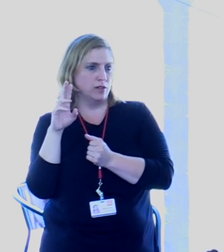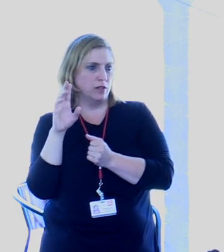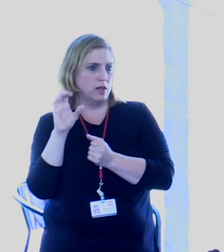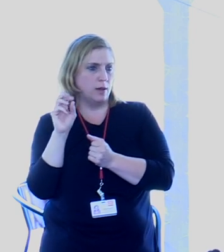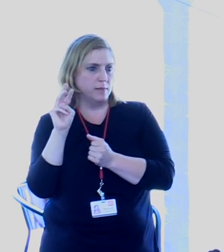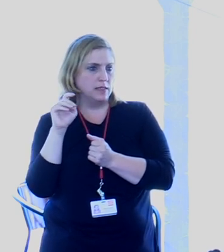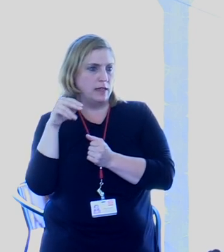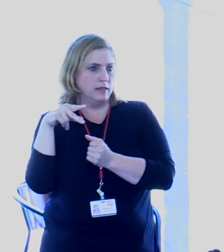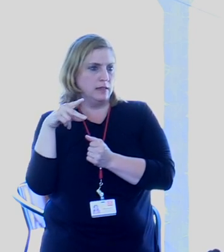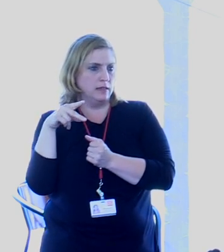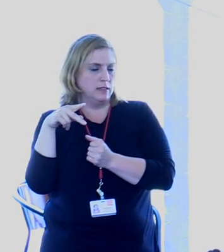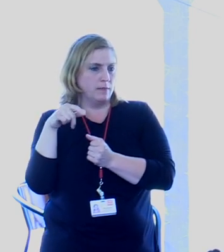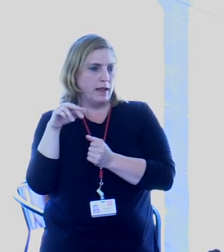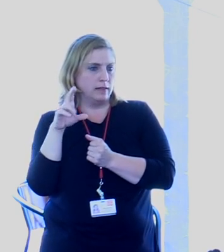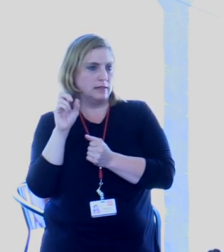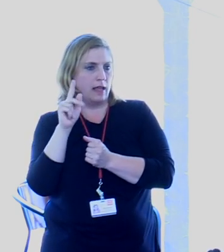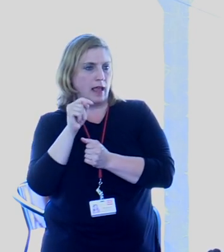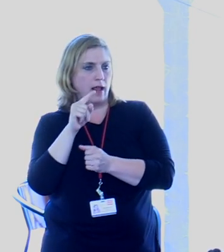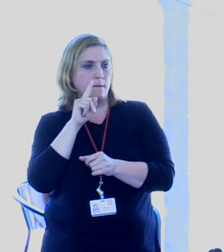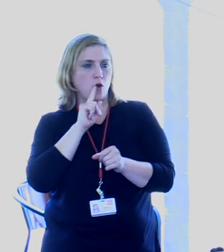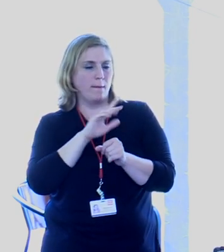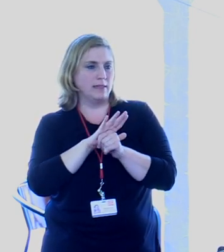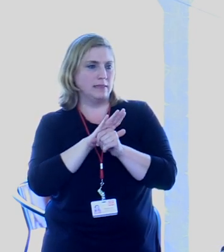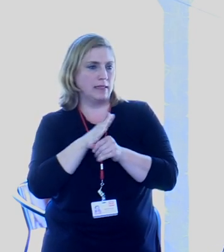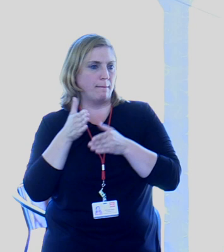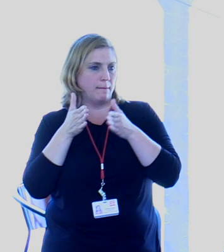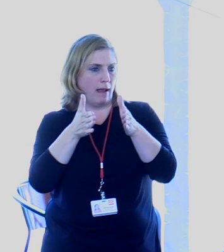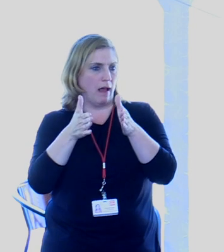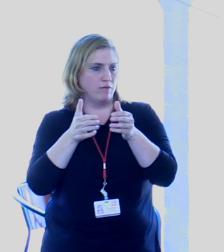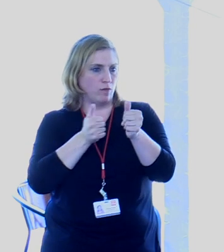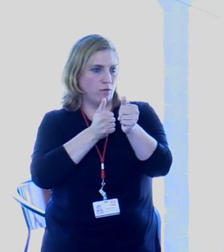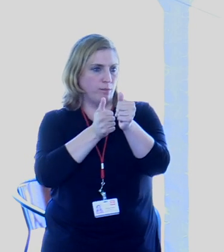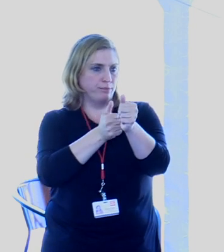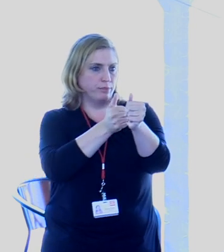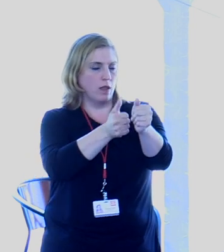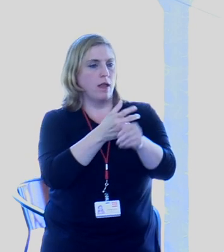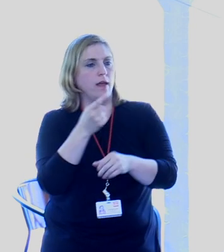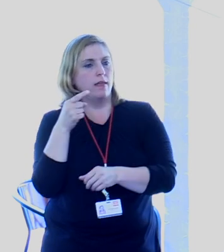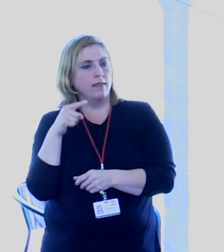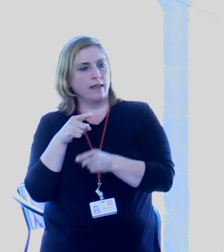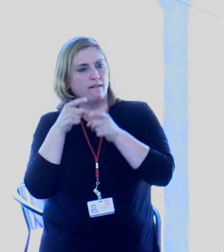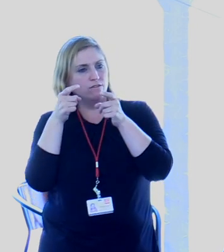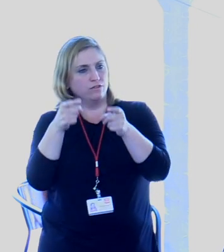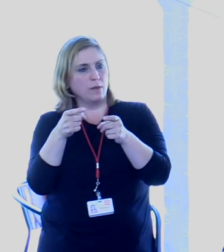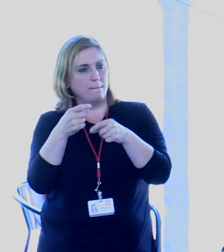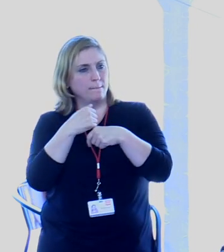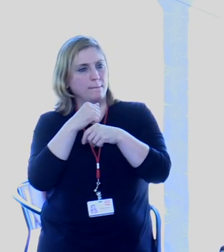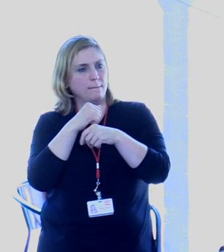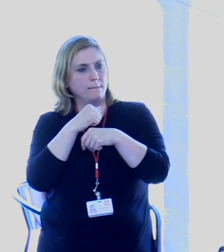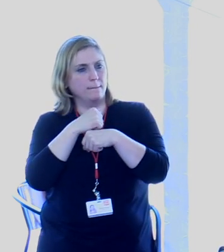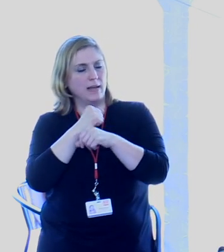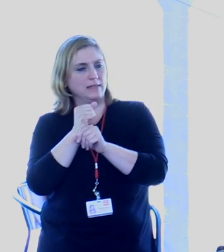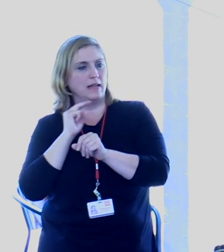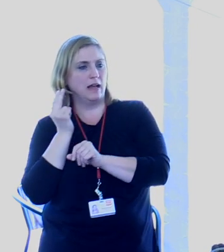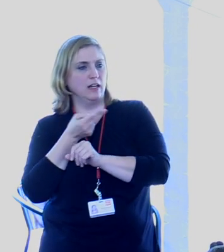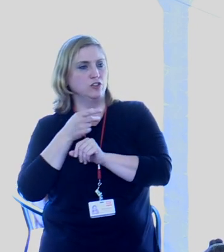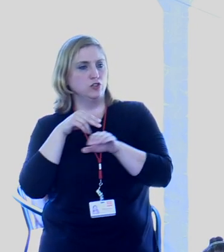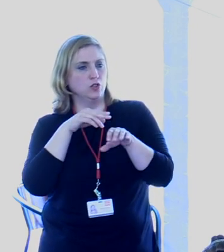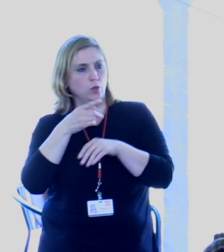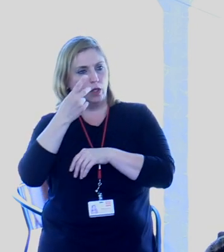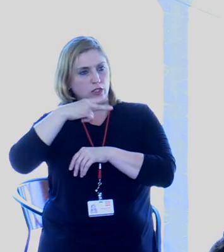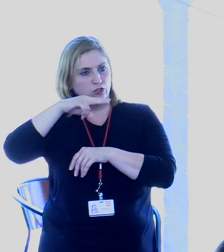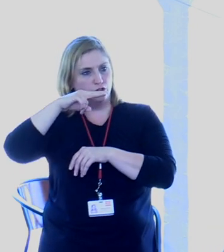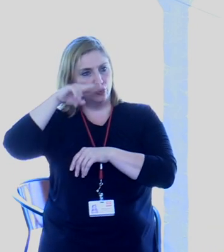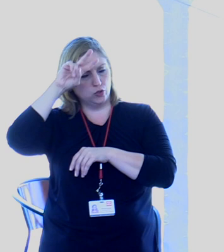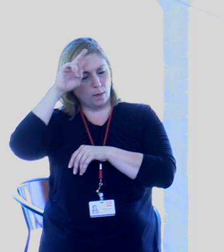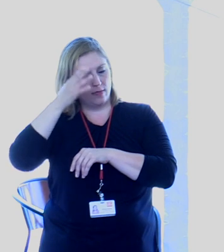and promising path to follow. The gift of counsel makes us do stupid things, okay, that are